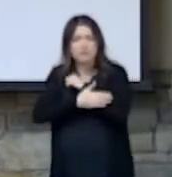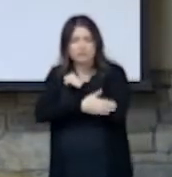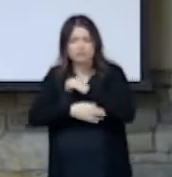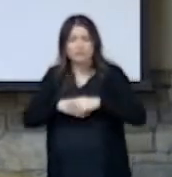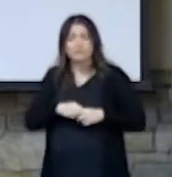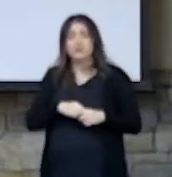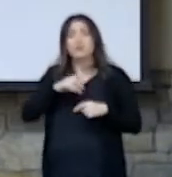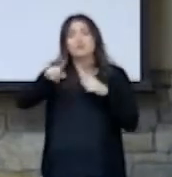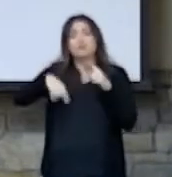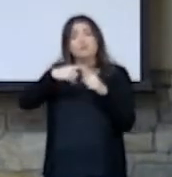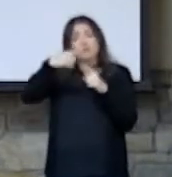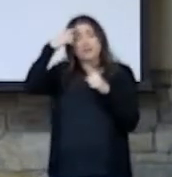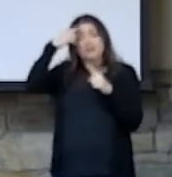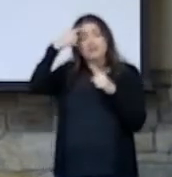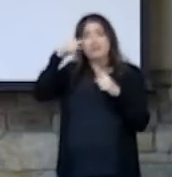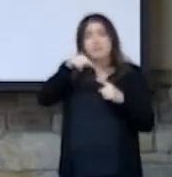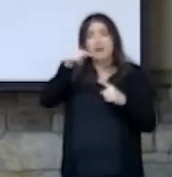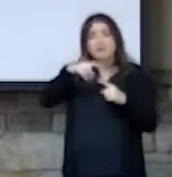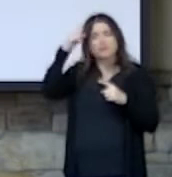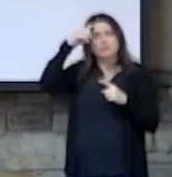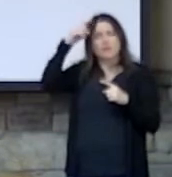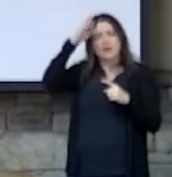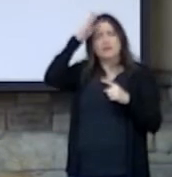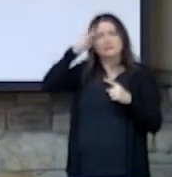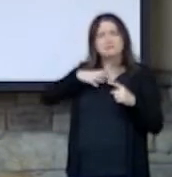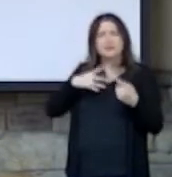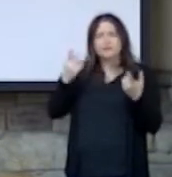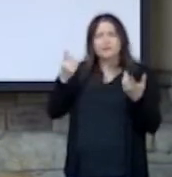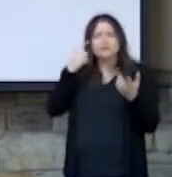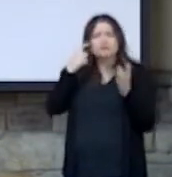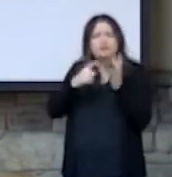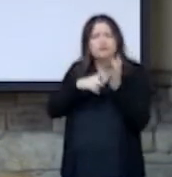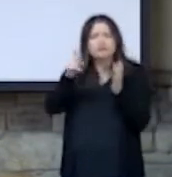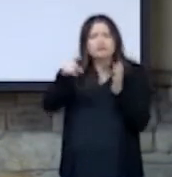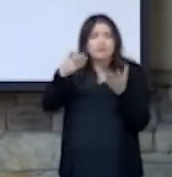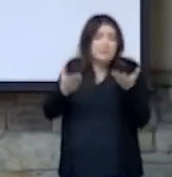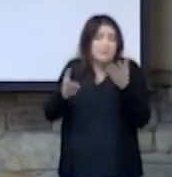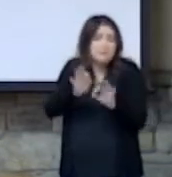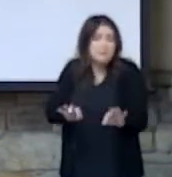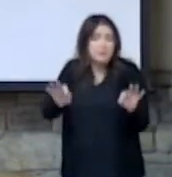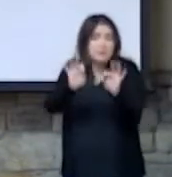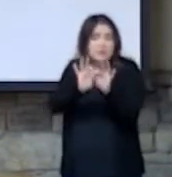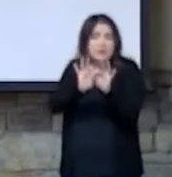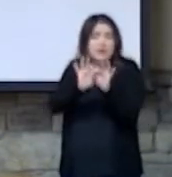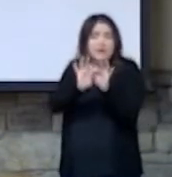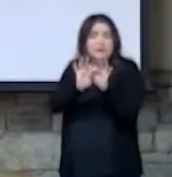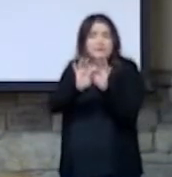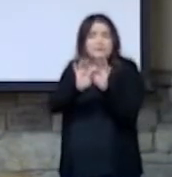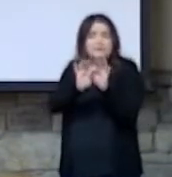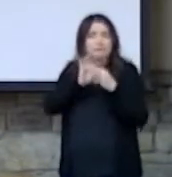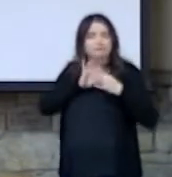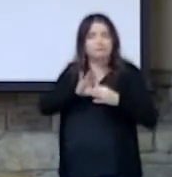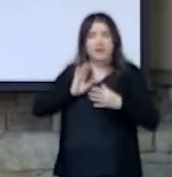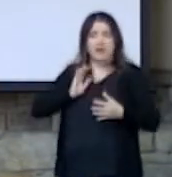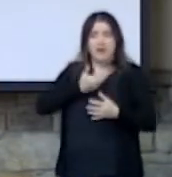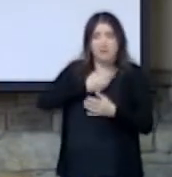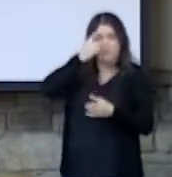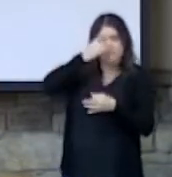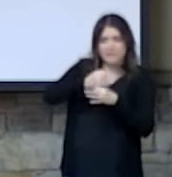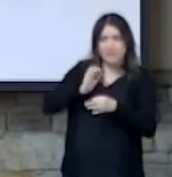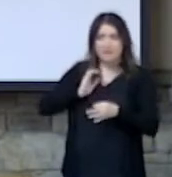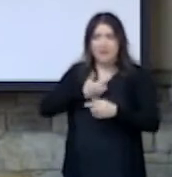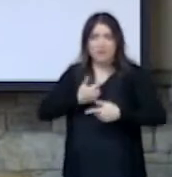wise men, what are some things that you and I should notice that might be important in terms of our faith or our lives